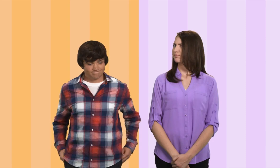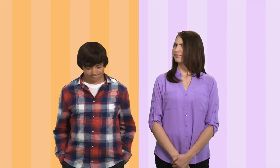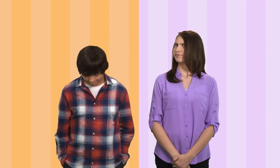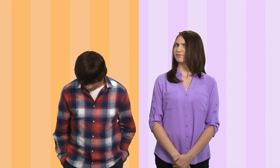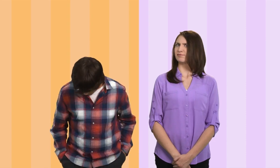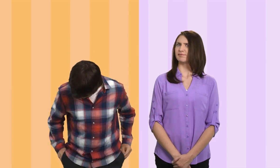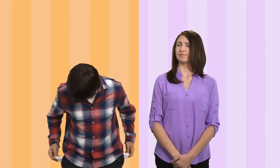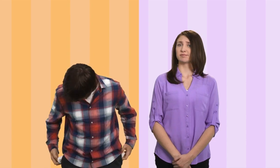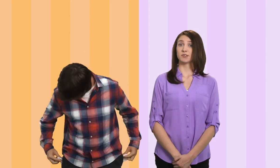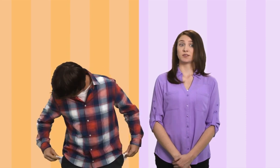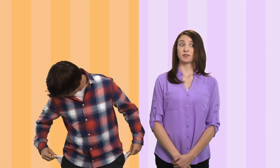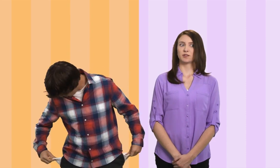cheese.